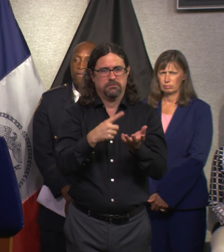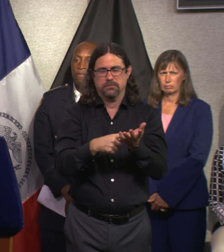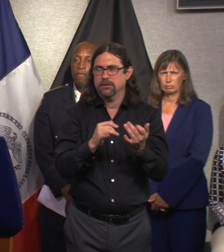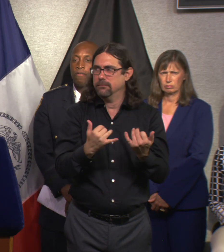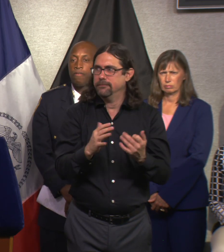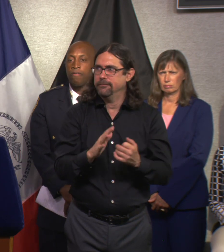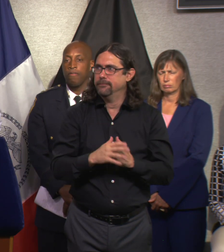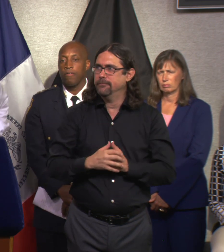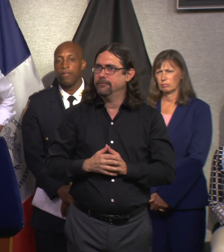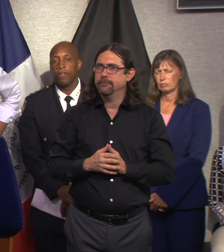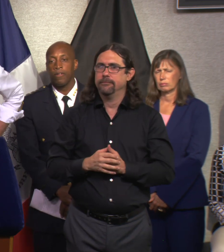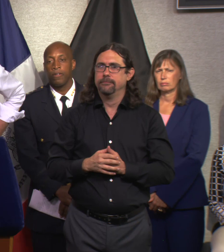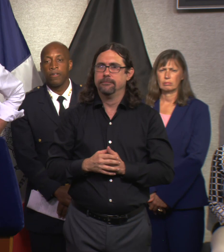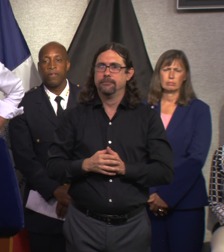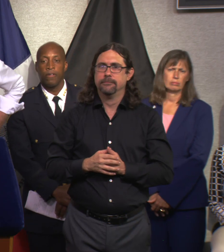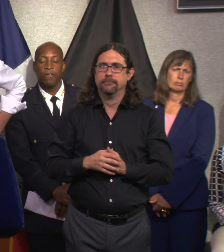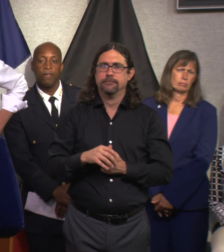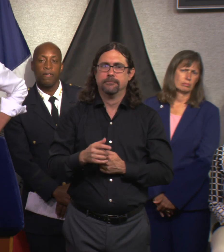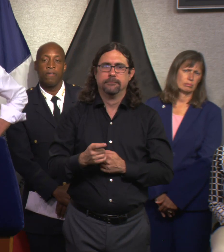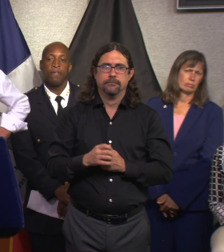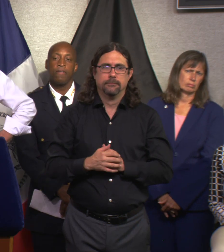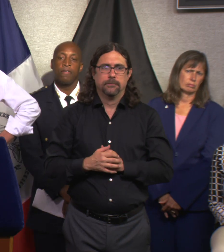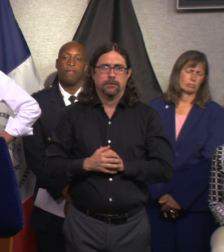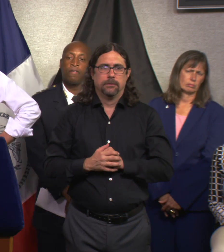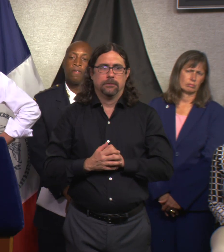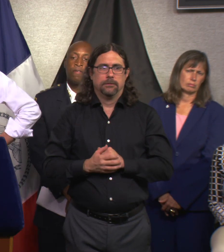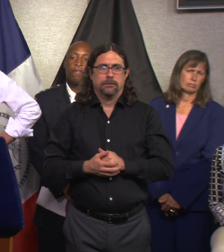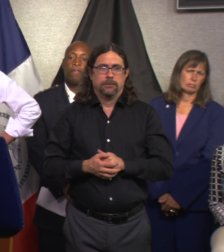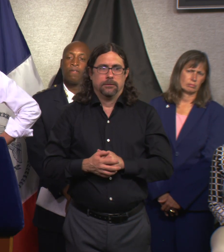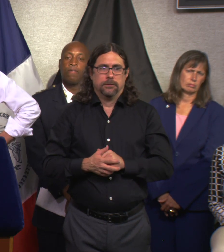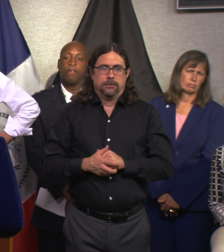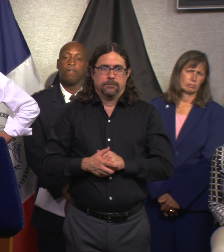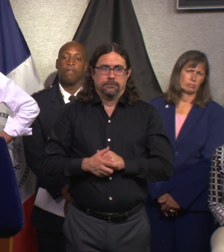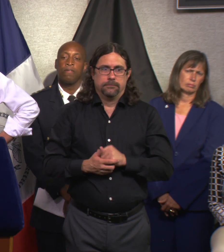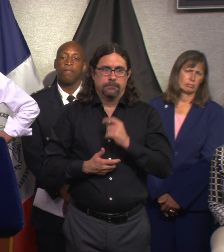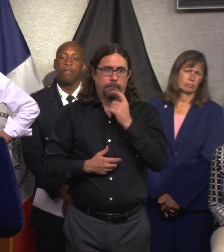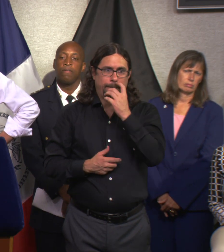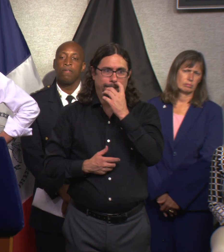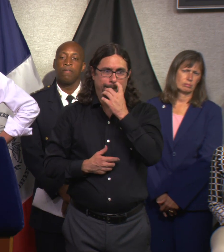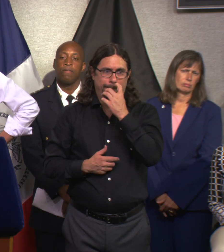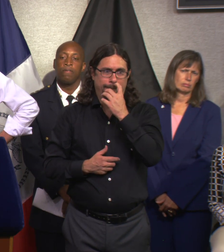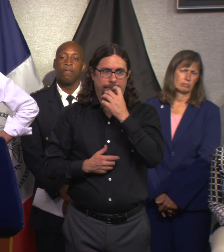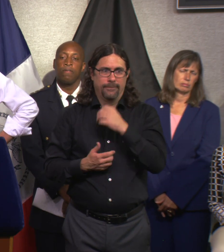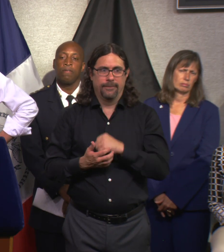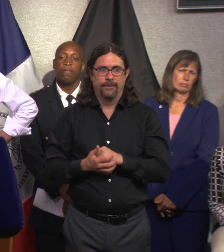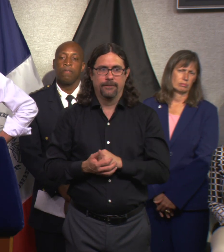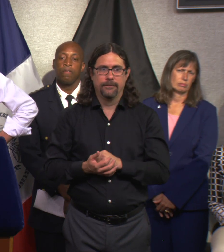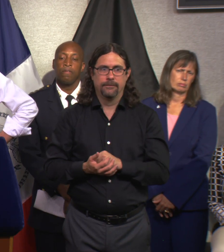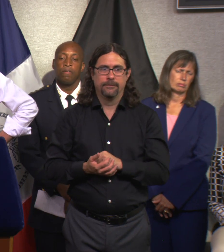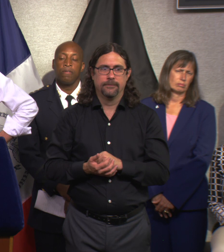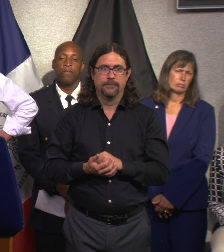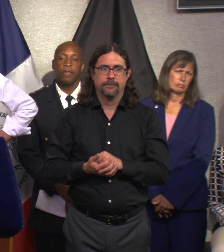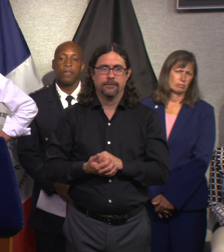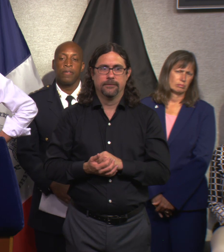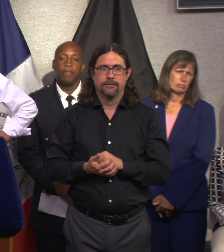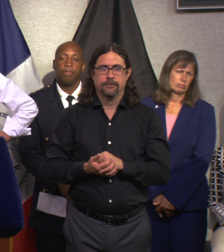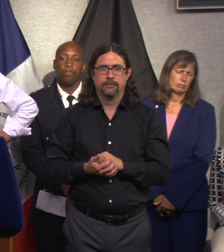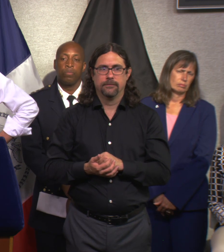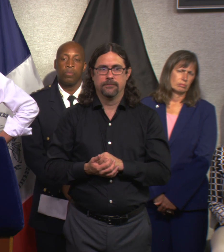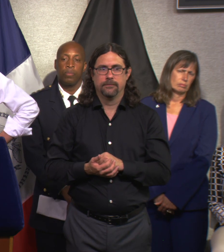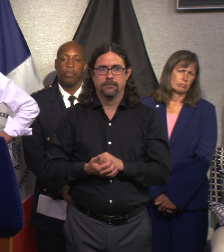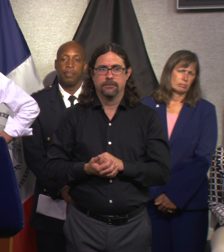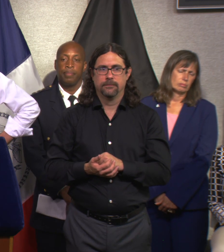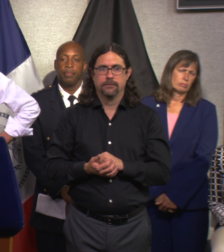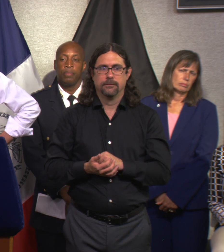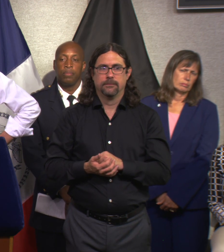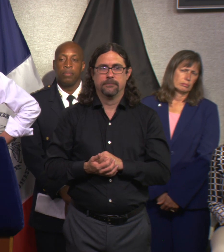gone? Okay, Melissa. Mr. Mayor, speaking of frustration and getting answers, I just want to come back to the community centers for Please. a moment. Some of the seniors who